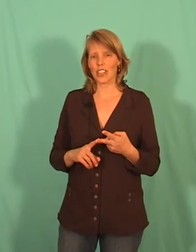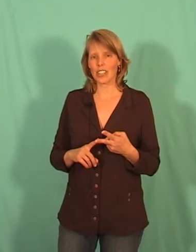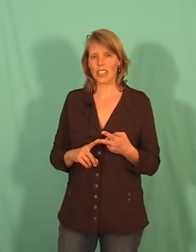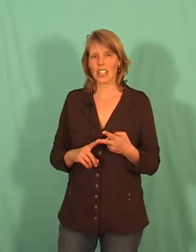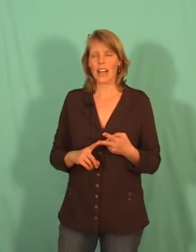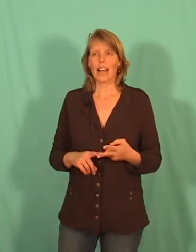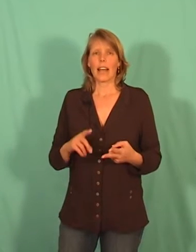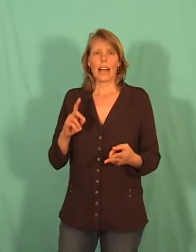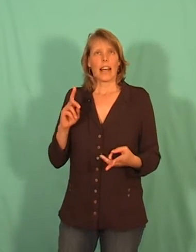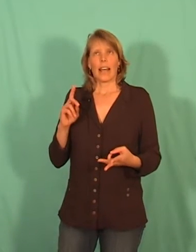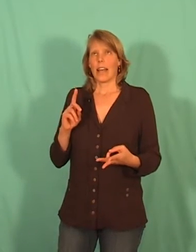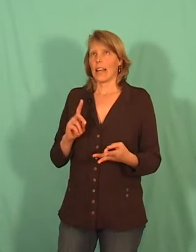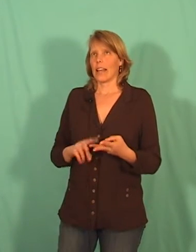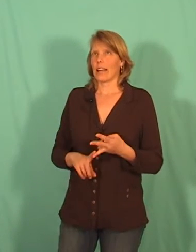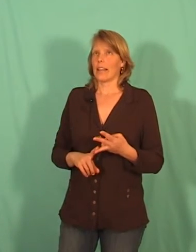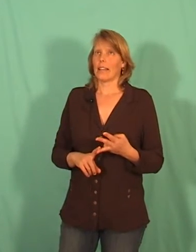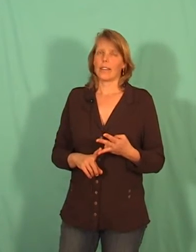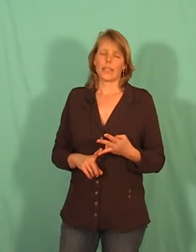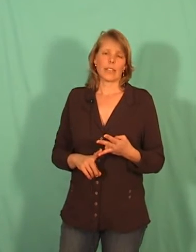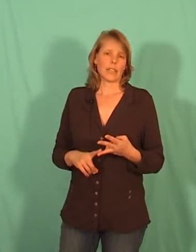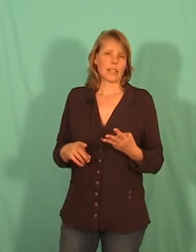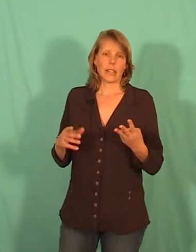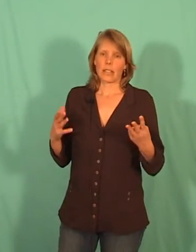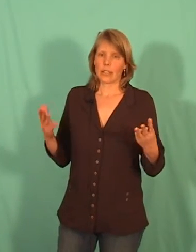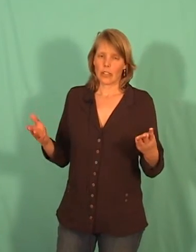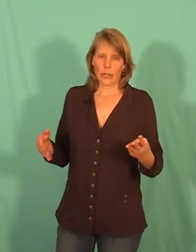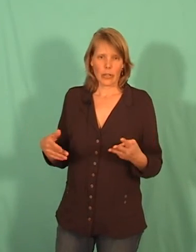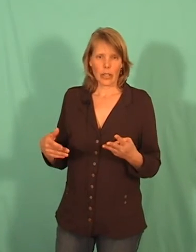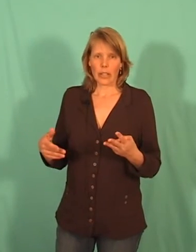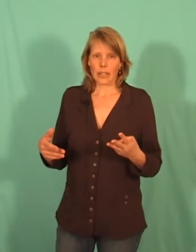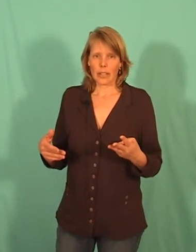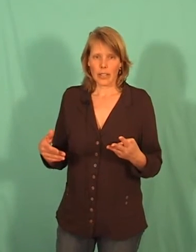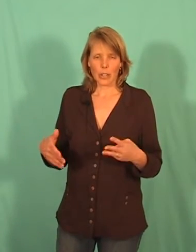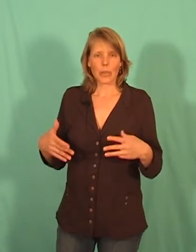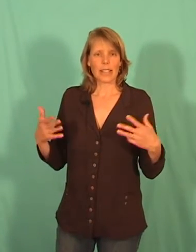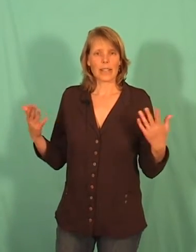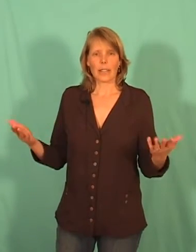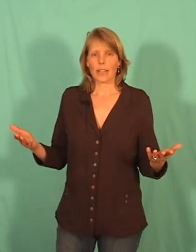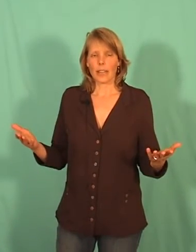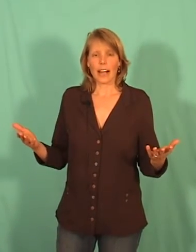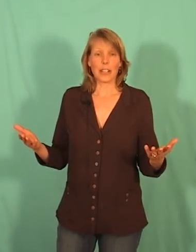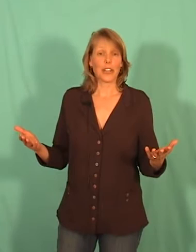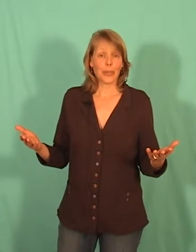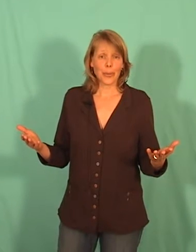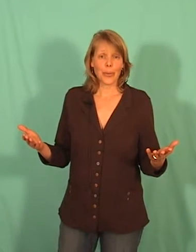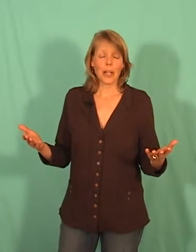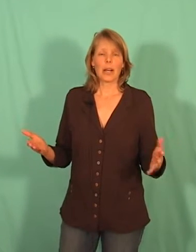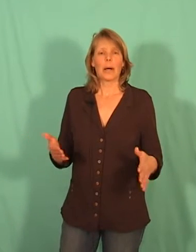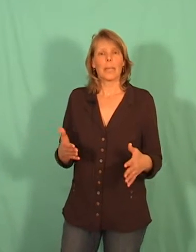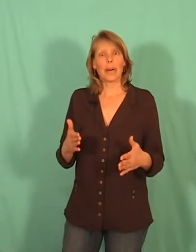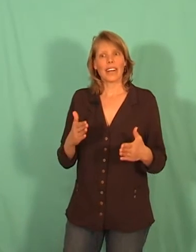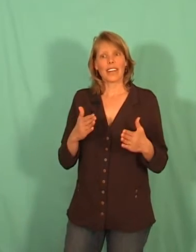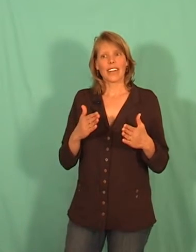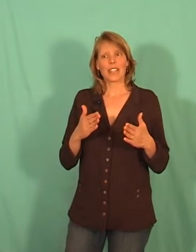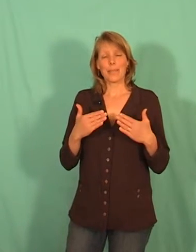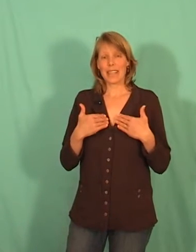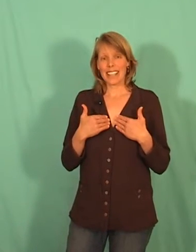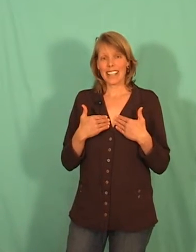communication. And there's even studies that show that it increases their IQ. But to me, in